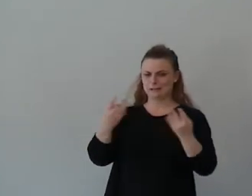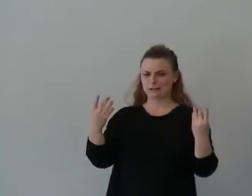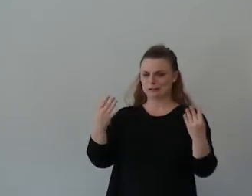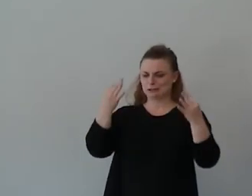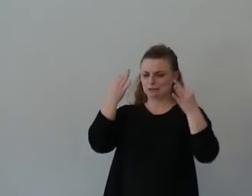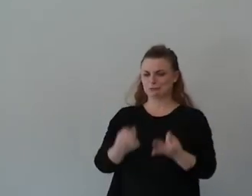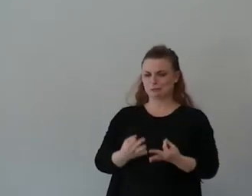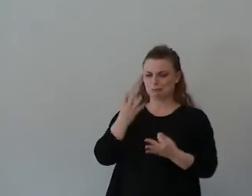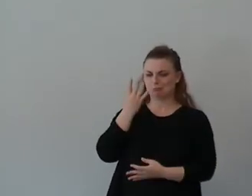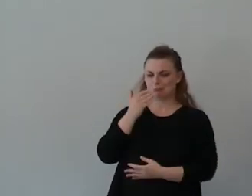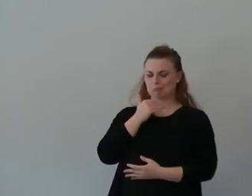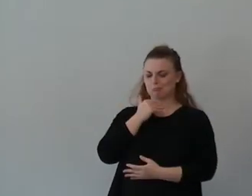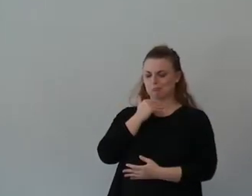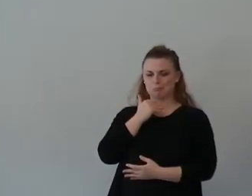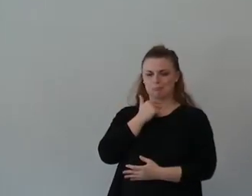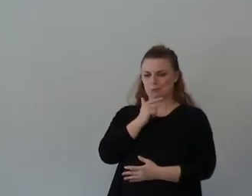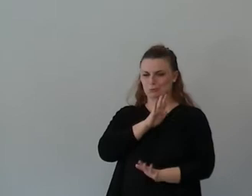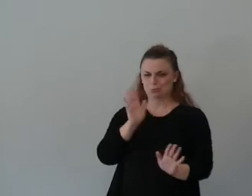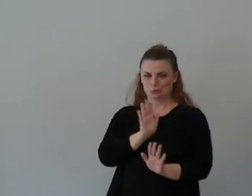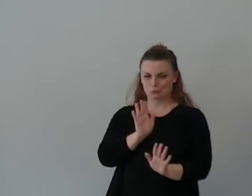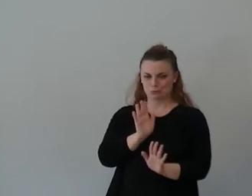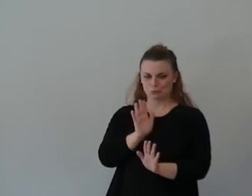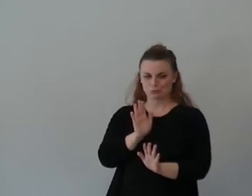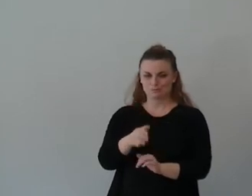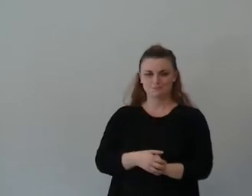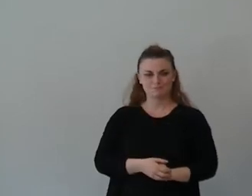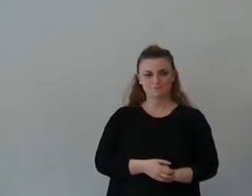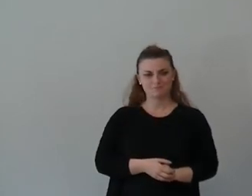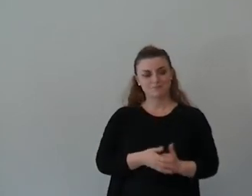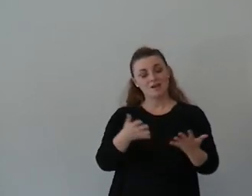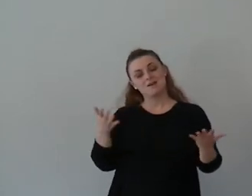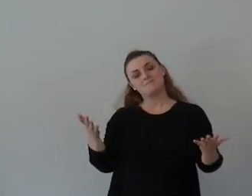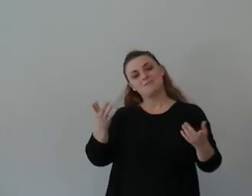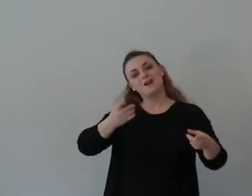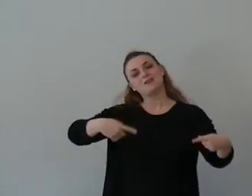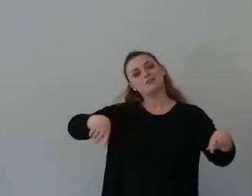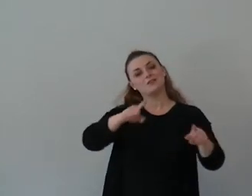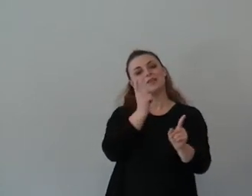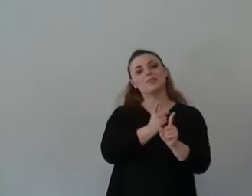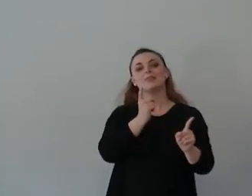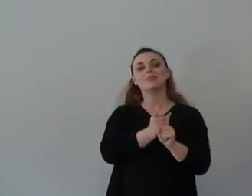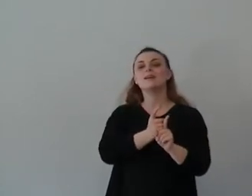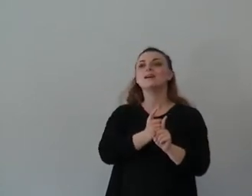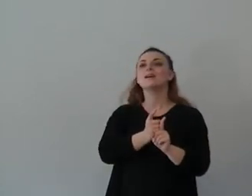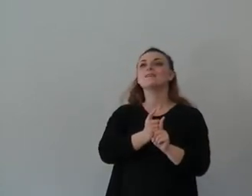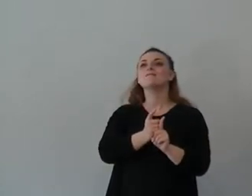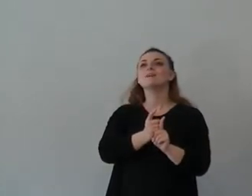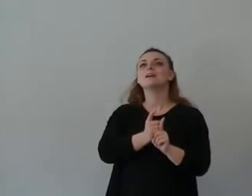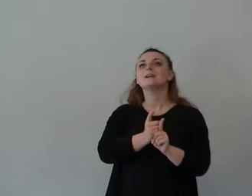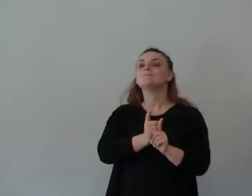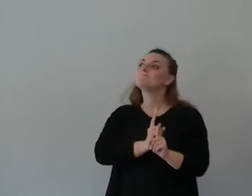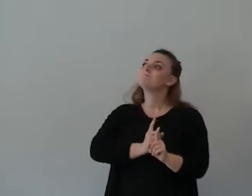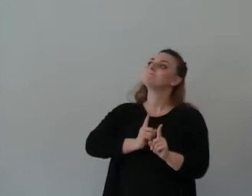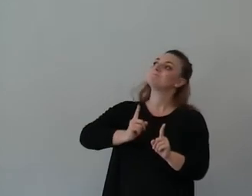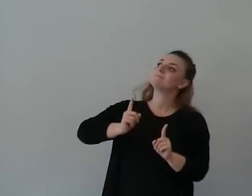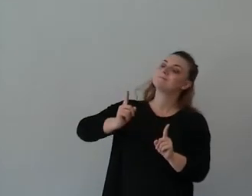if we allow God to direct our lives, He can do beautiful things. Ma se noi permettiamo a Dio di dirigere le nostre vite,